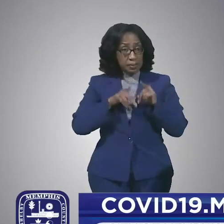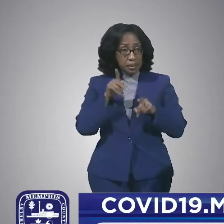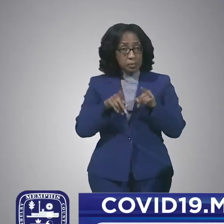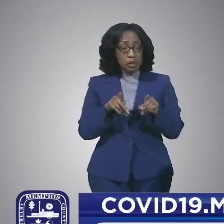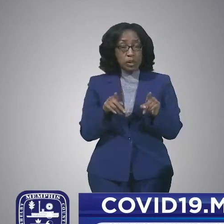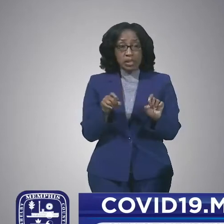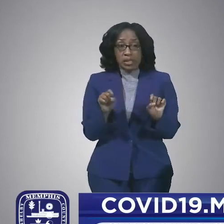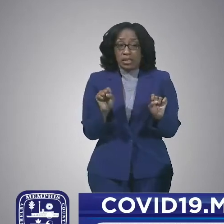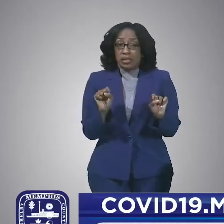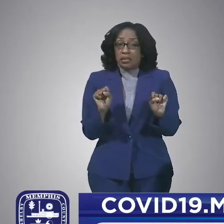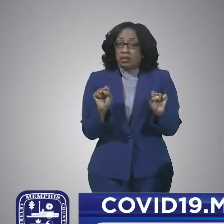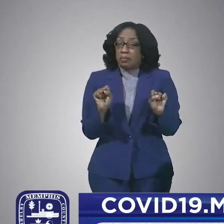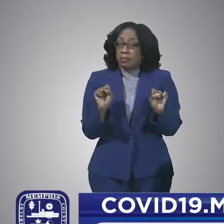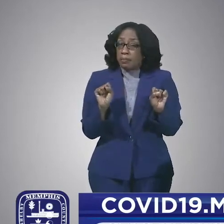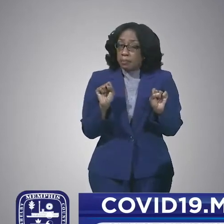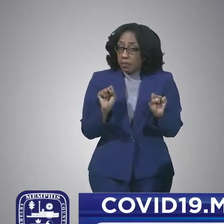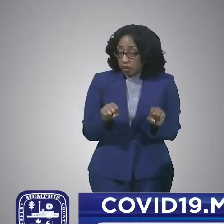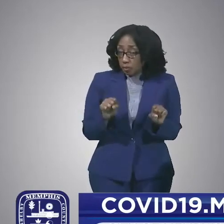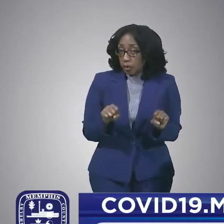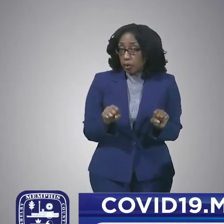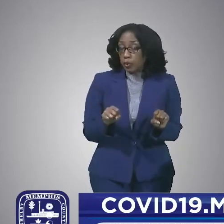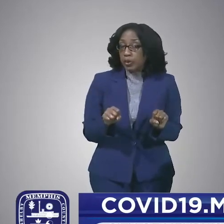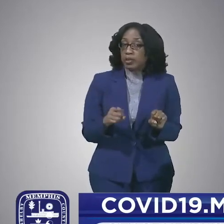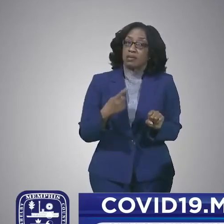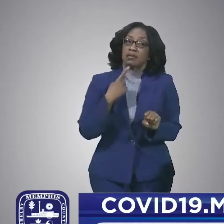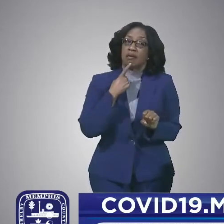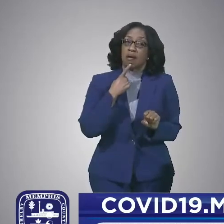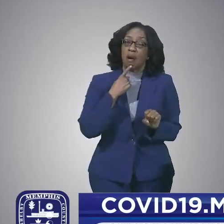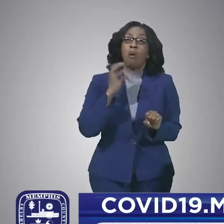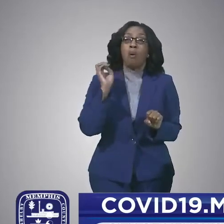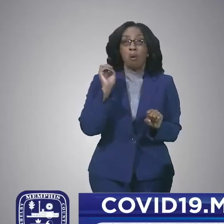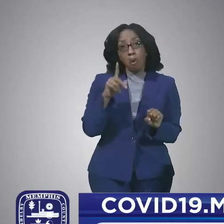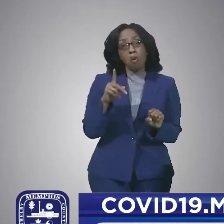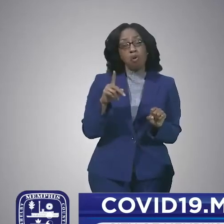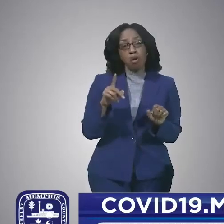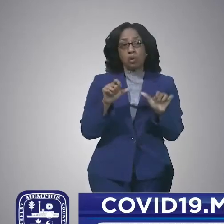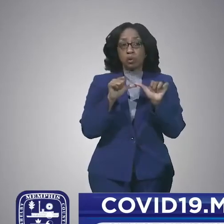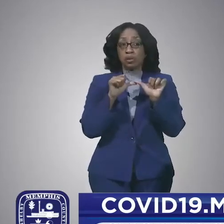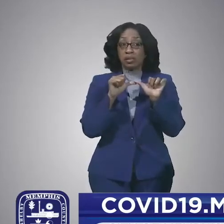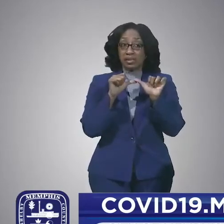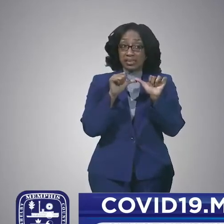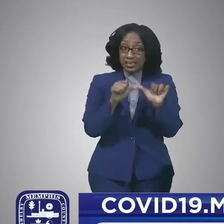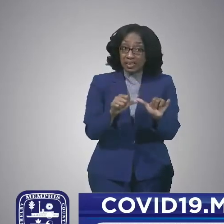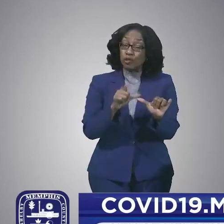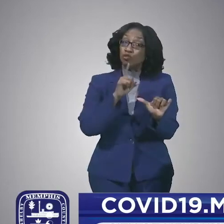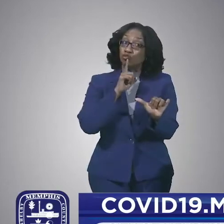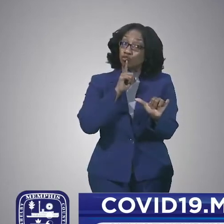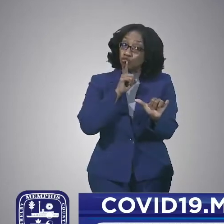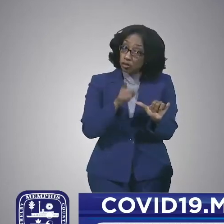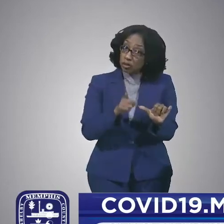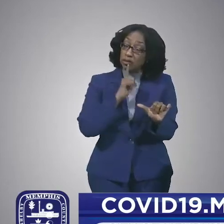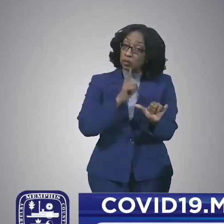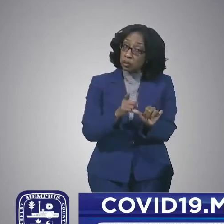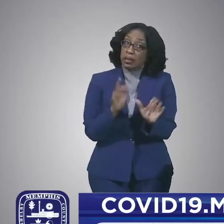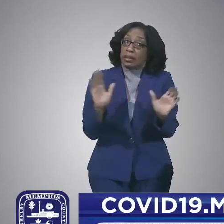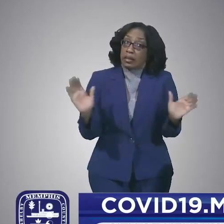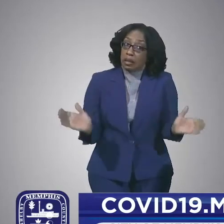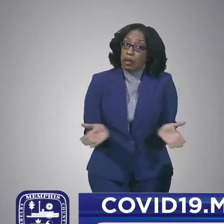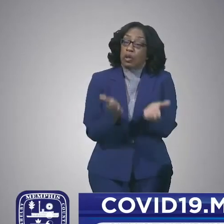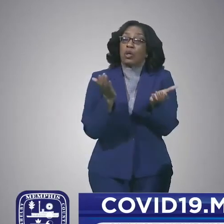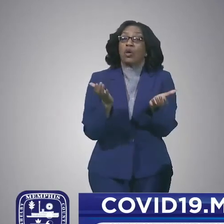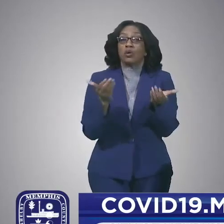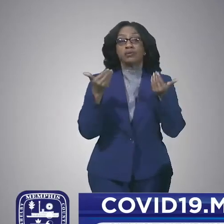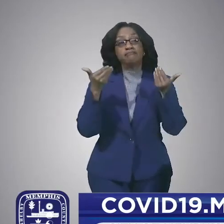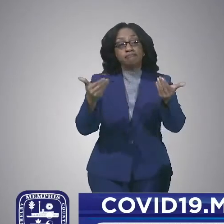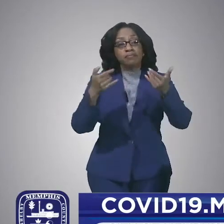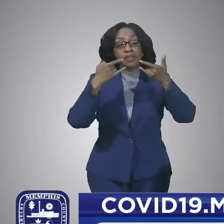we could comfortably say, okay, we will continue to highly recommend masks, but we're not going